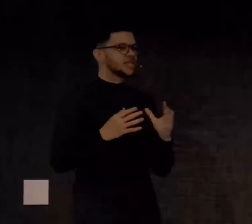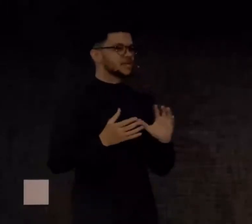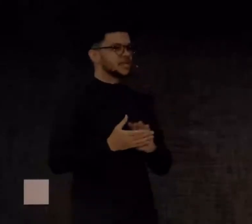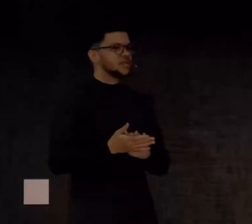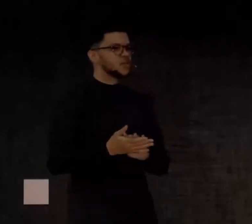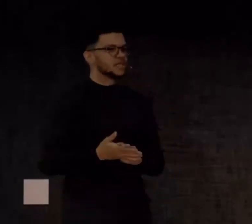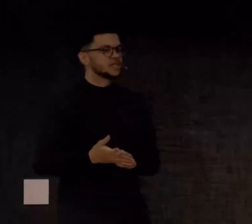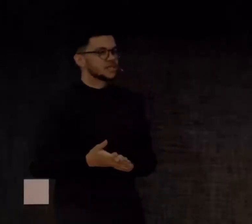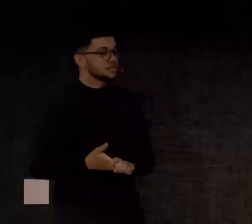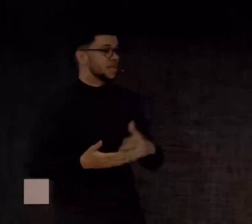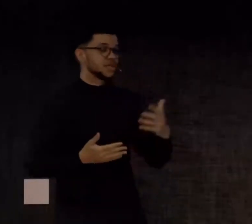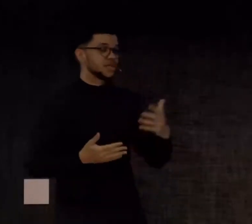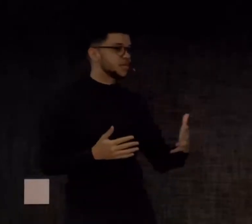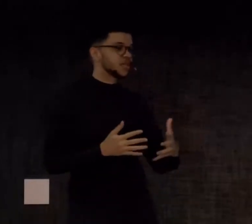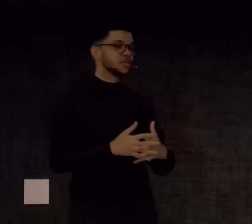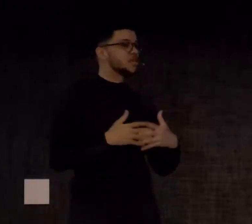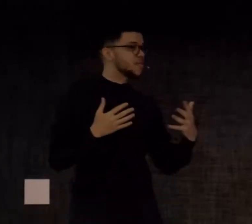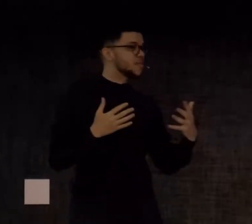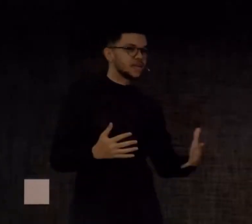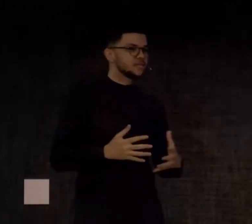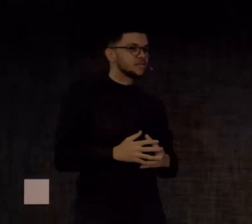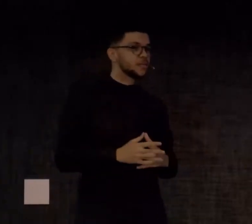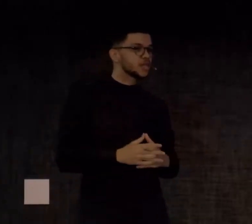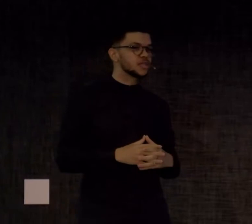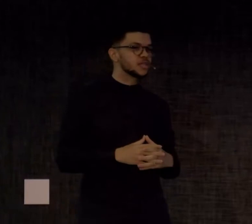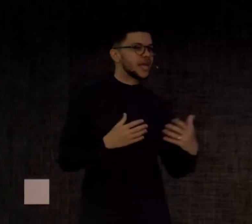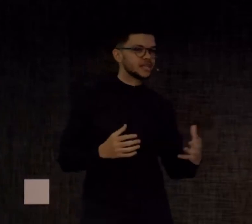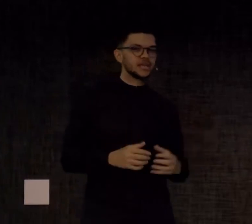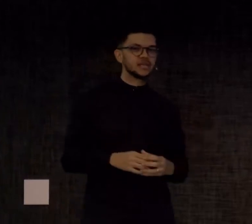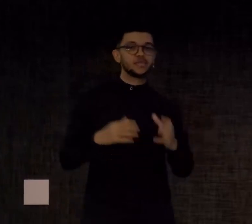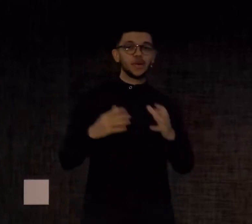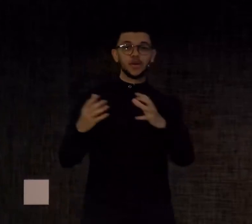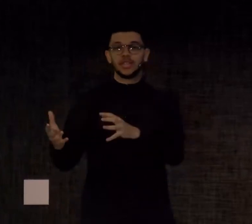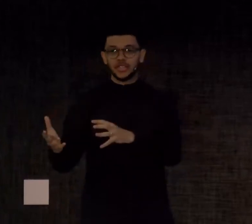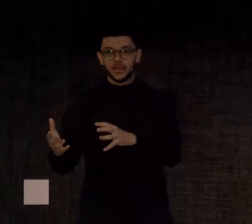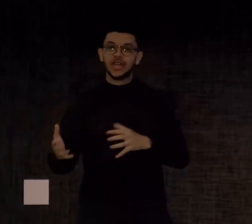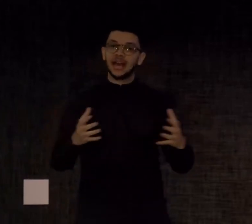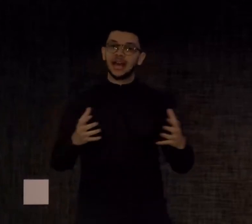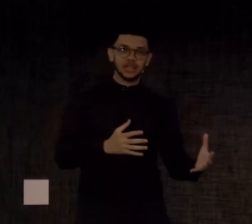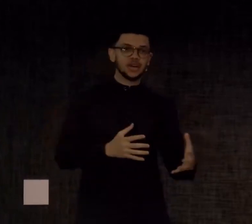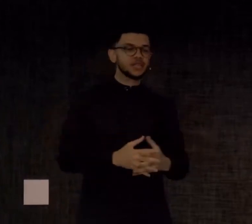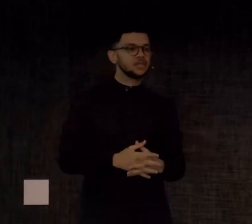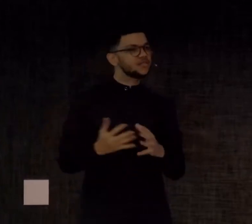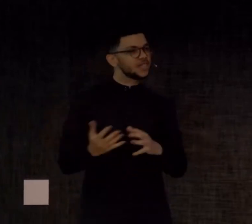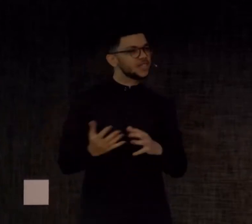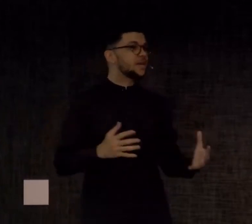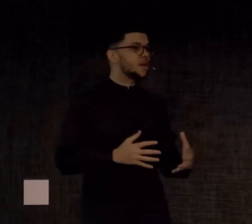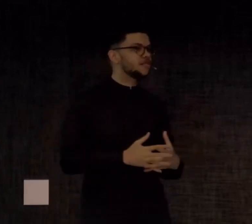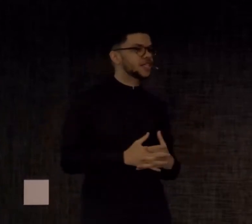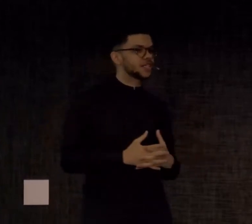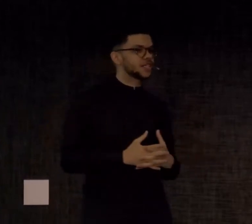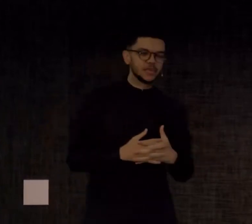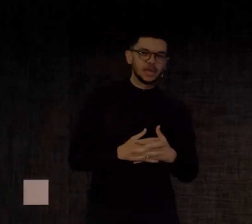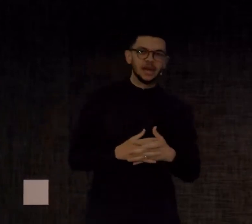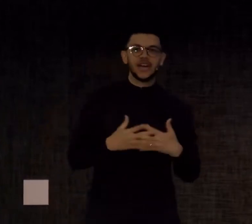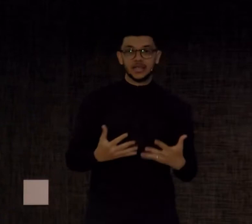Aldous Huxley was an interesting person, wrote many books and essays, both literary and philosophical, fiction and